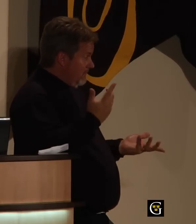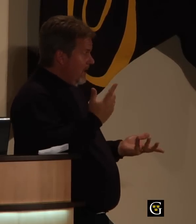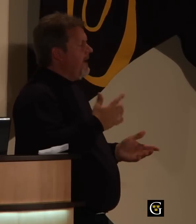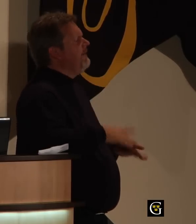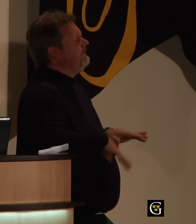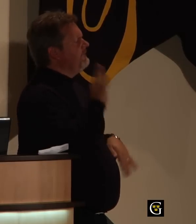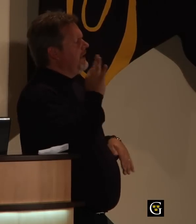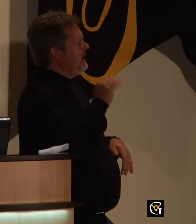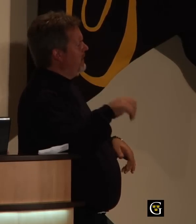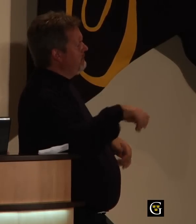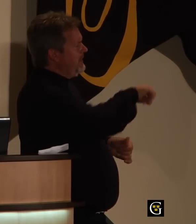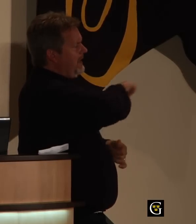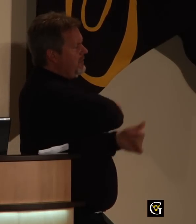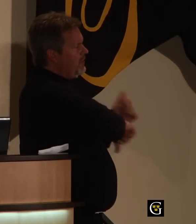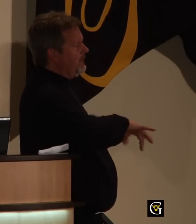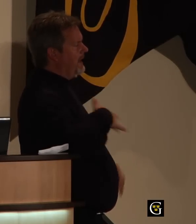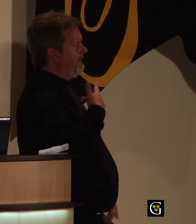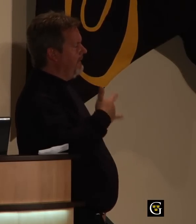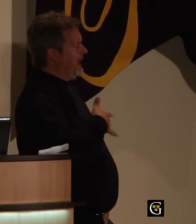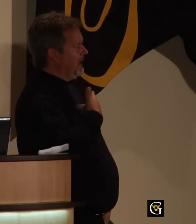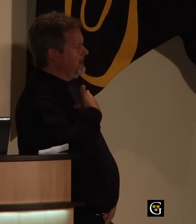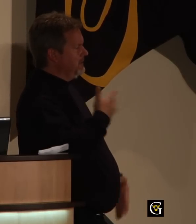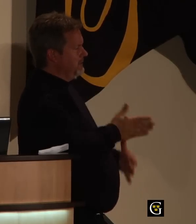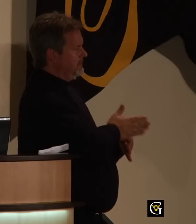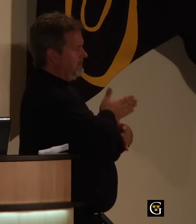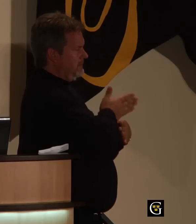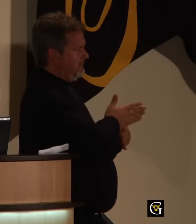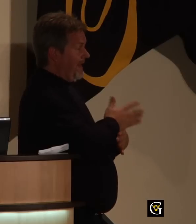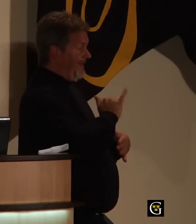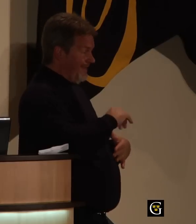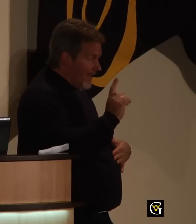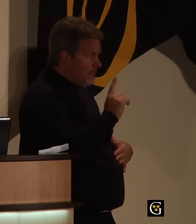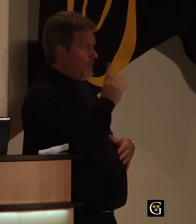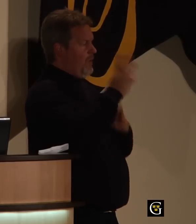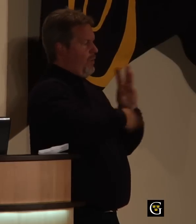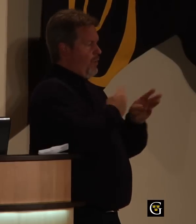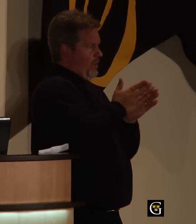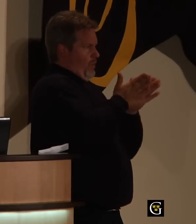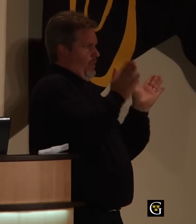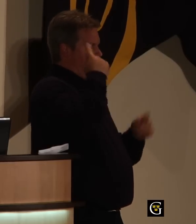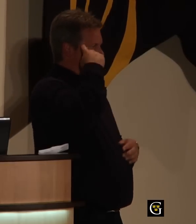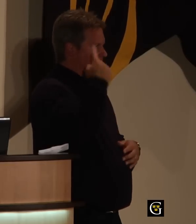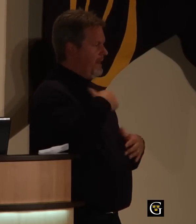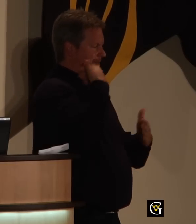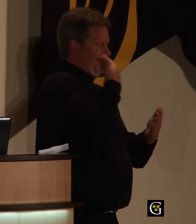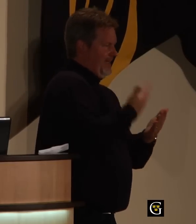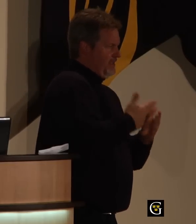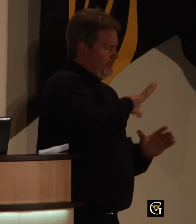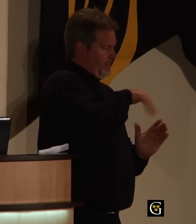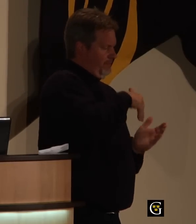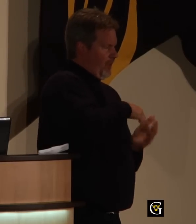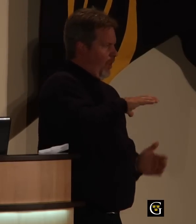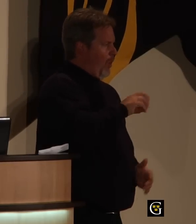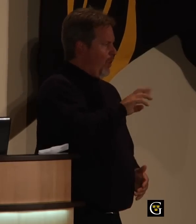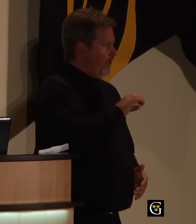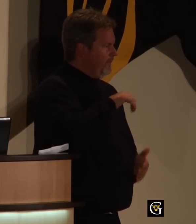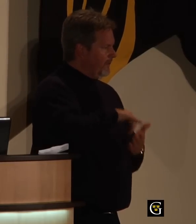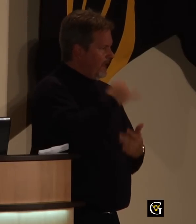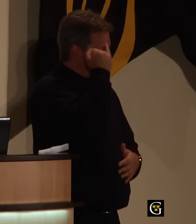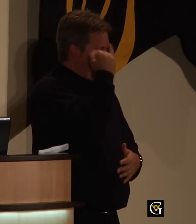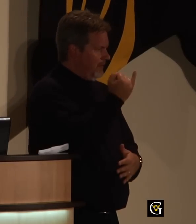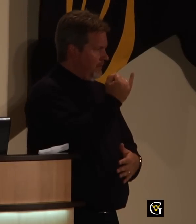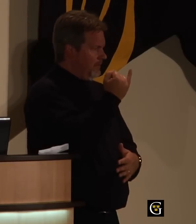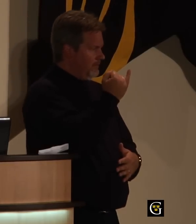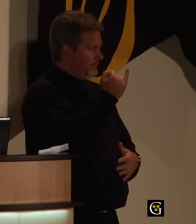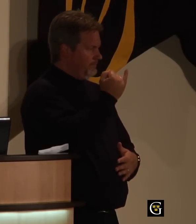feelings. And that's where Worldwide Mind gets to the core of what it's doing. So you remember, at the beginning of my talk,